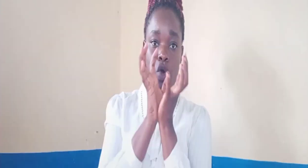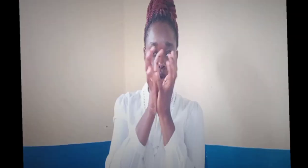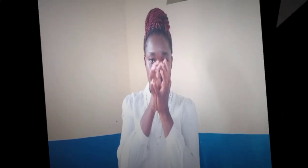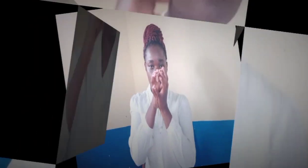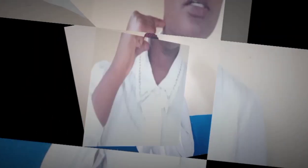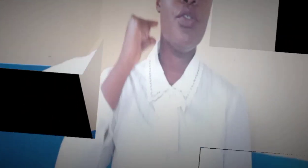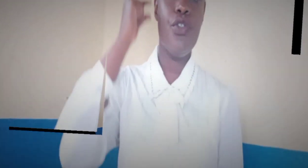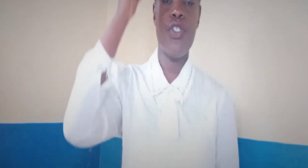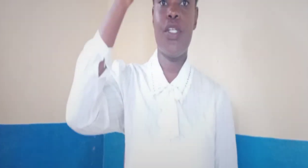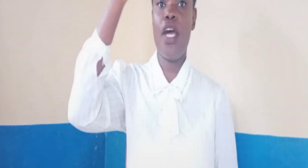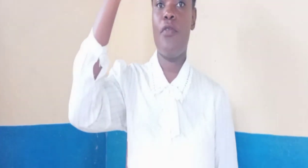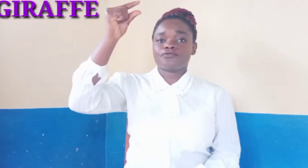Crocodile.